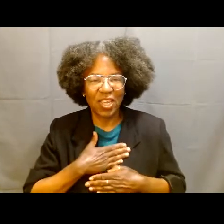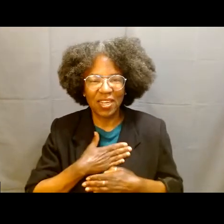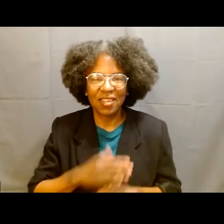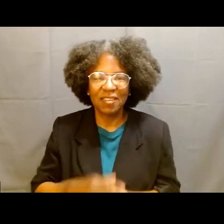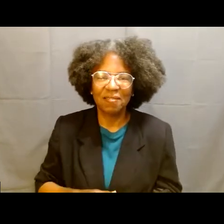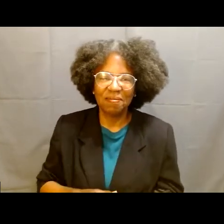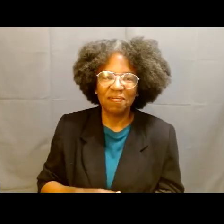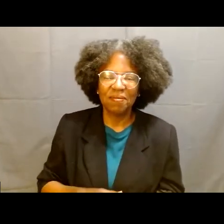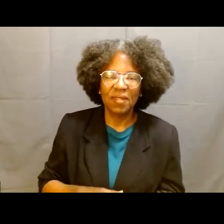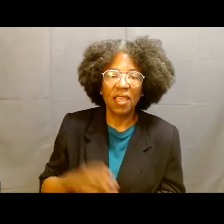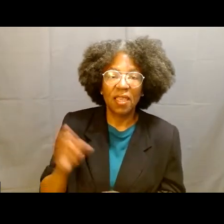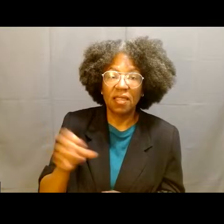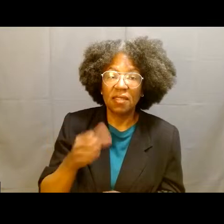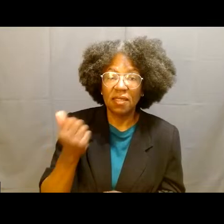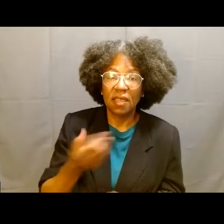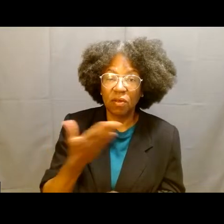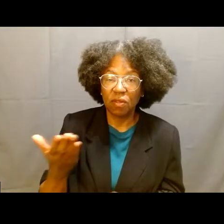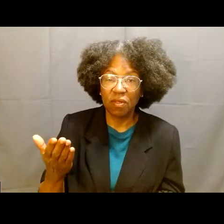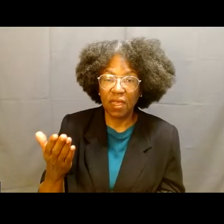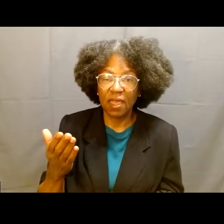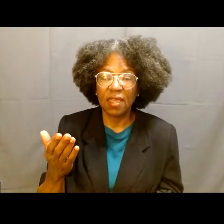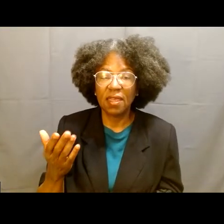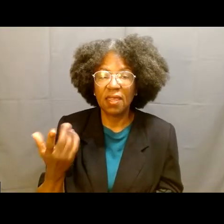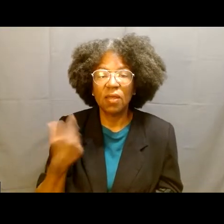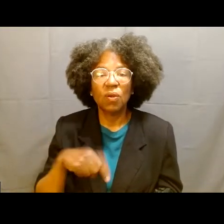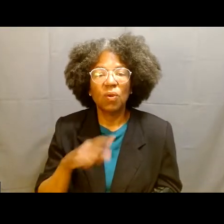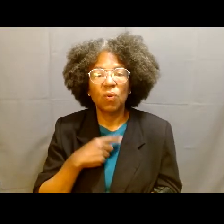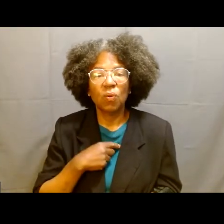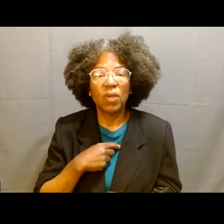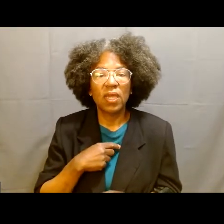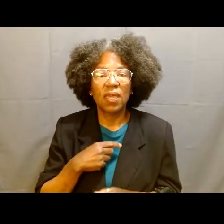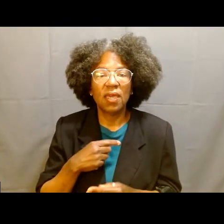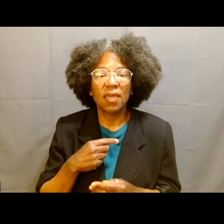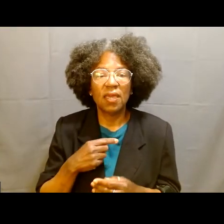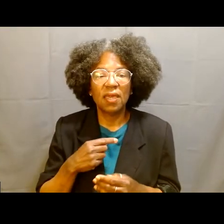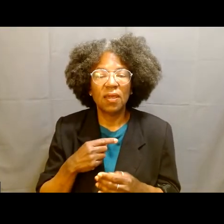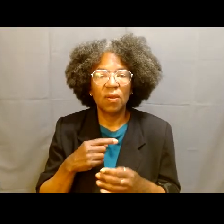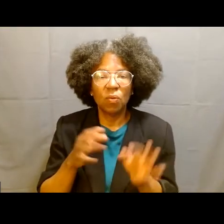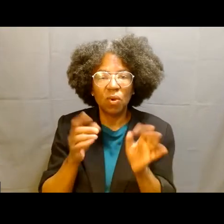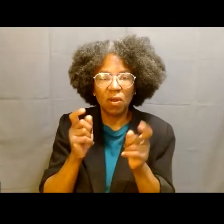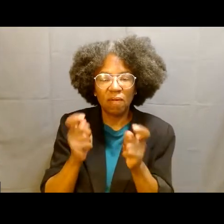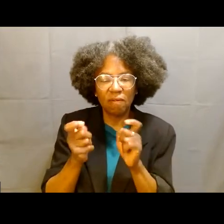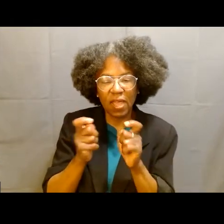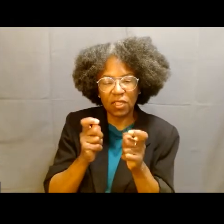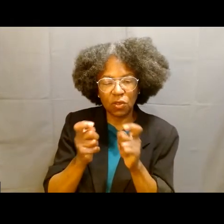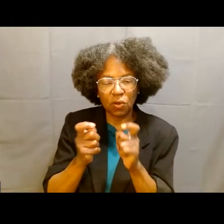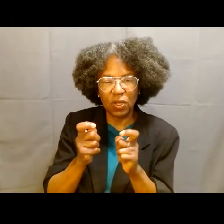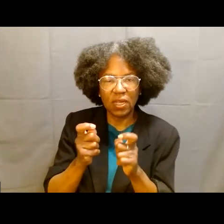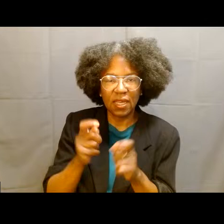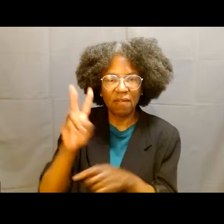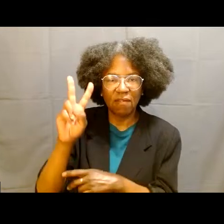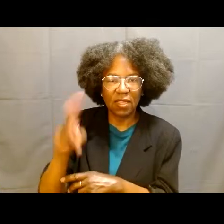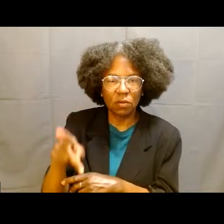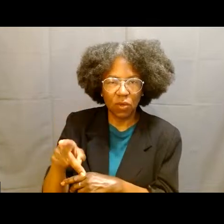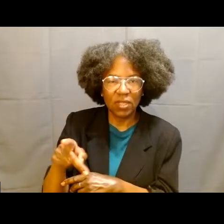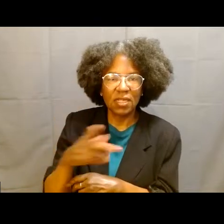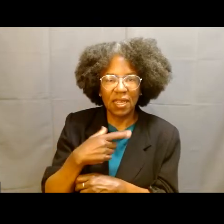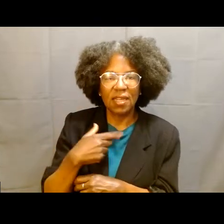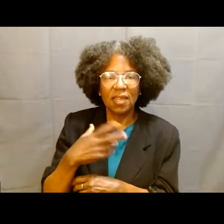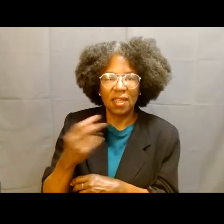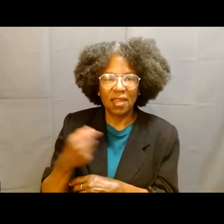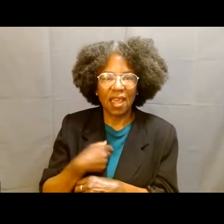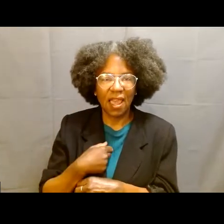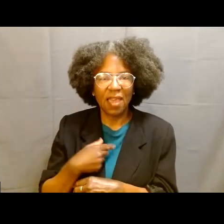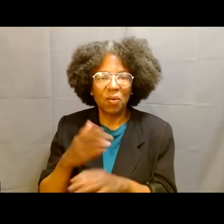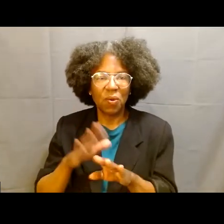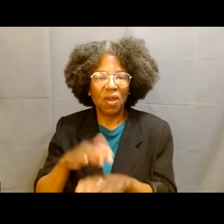I think we were fine tuning, the vice president and I were on the phone